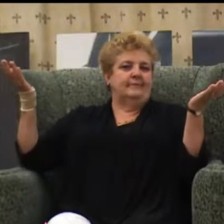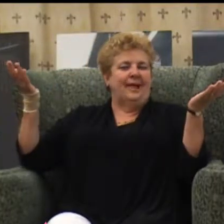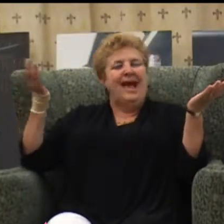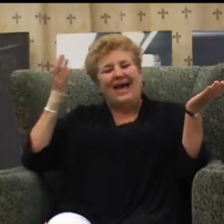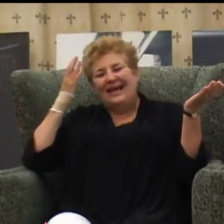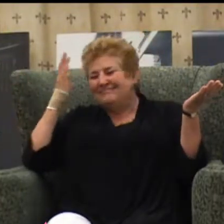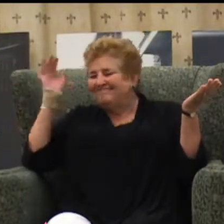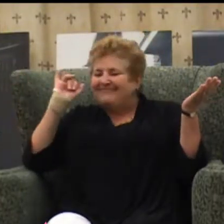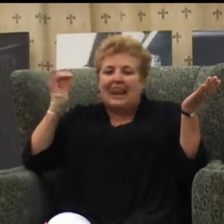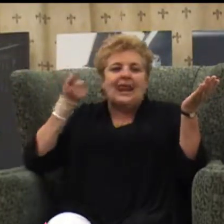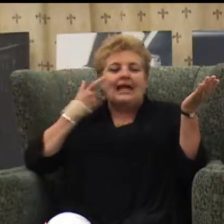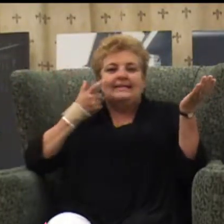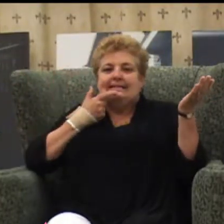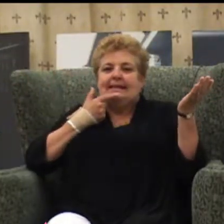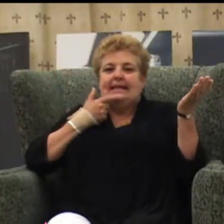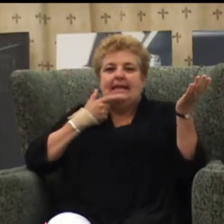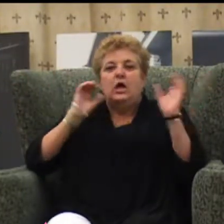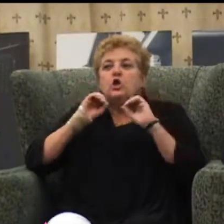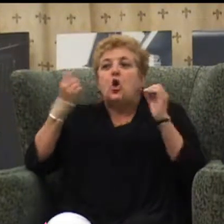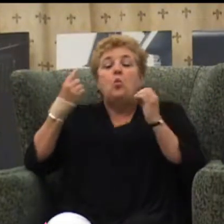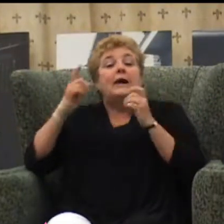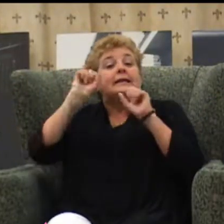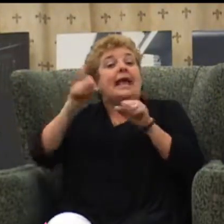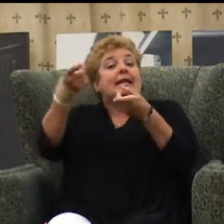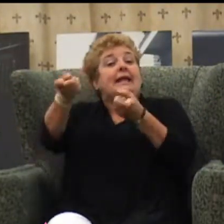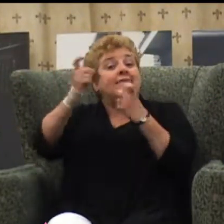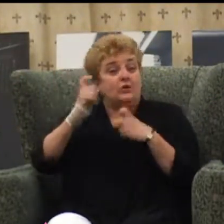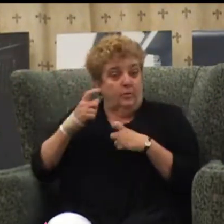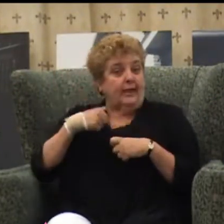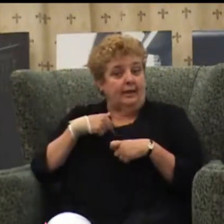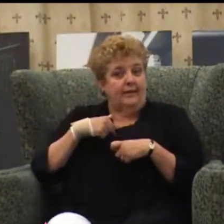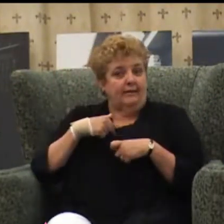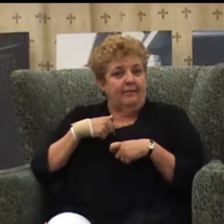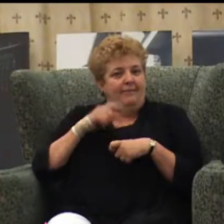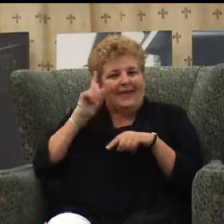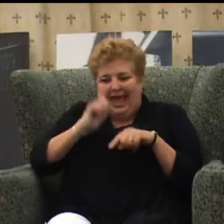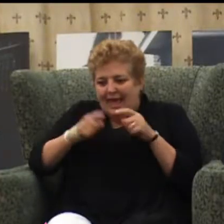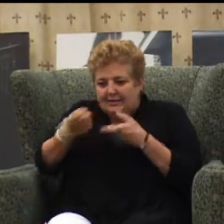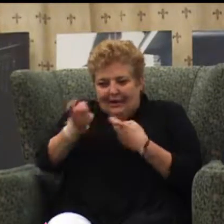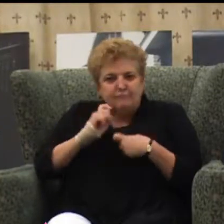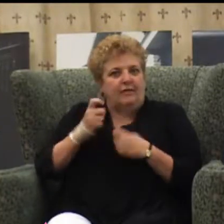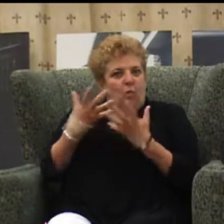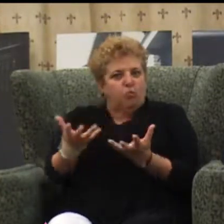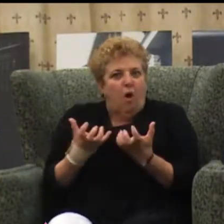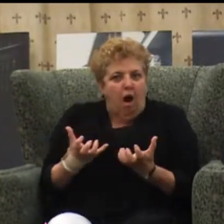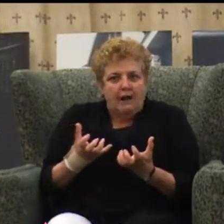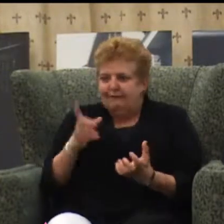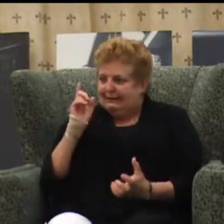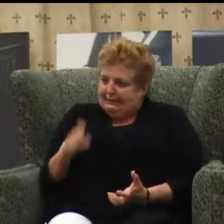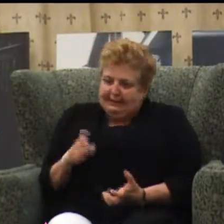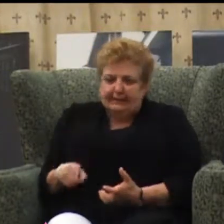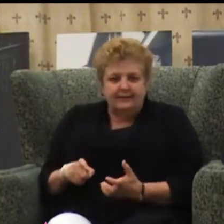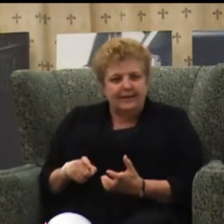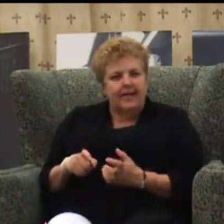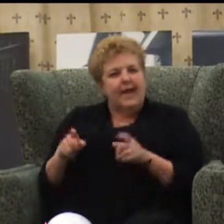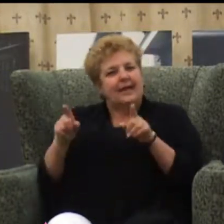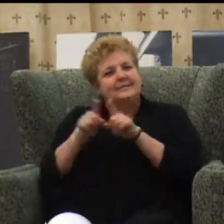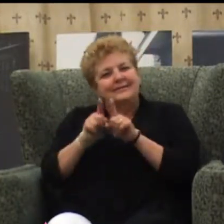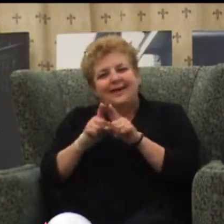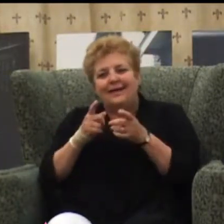I know that nobody could give me that gift of desperation. It's almost like alcohol, as the big book says, was the great persuader.